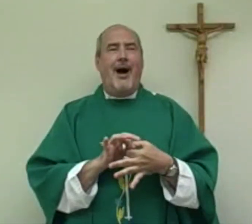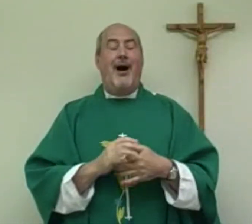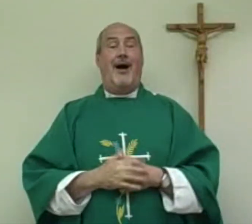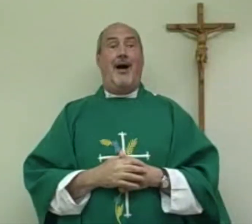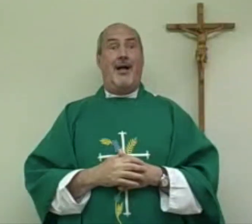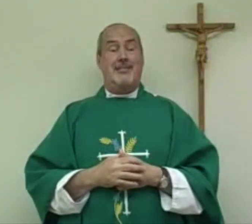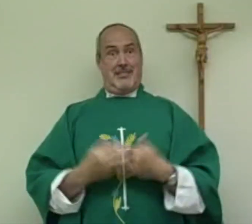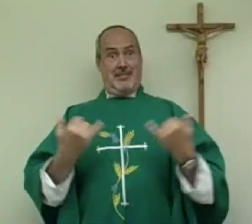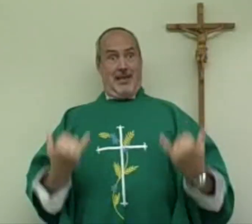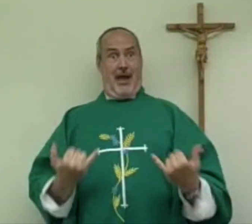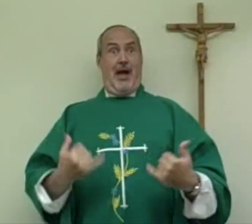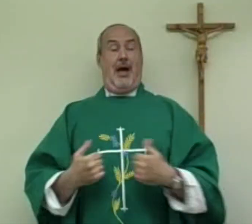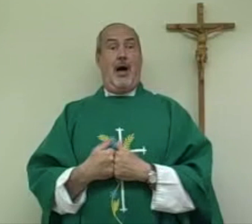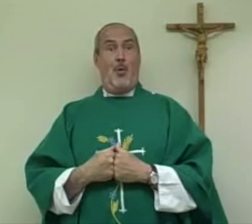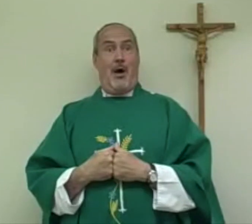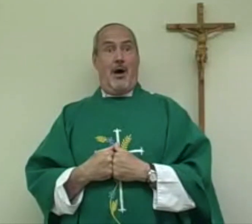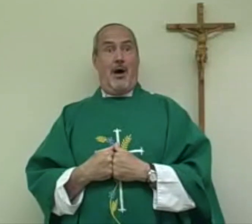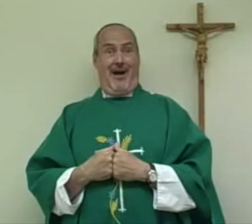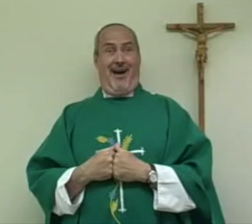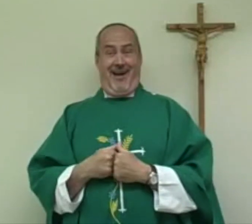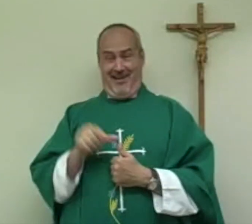any situation. So,